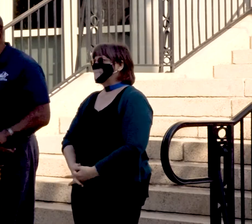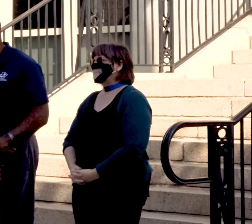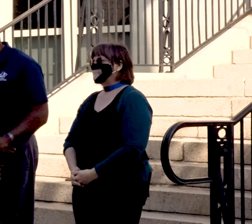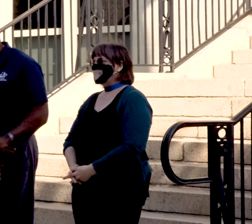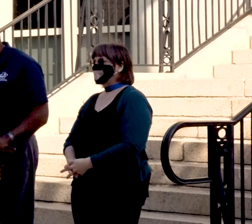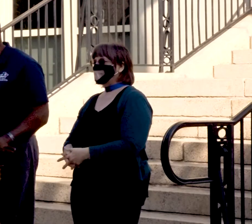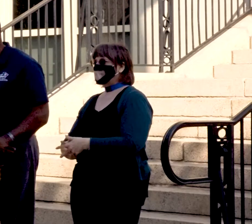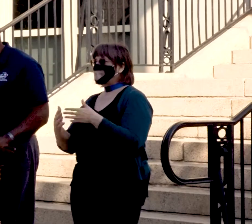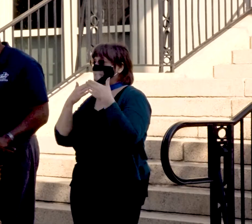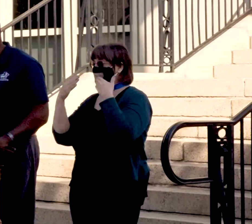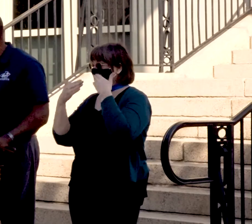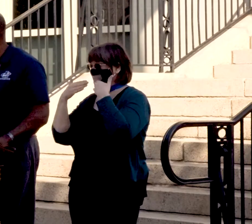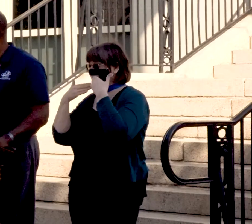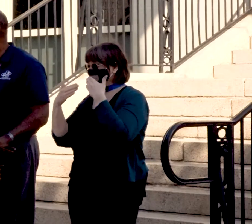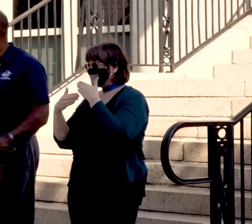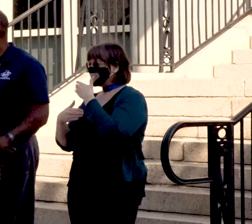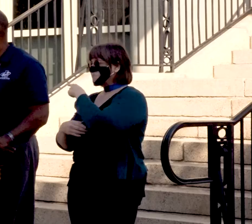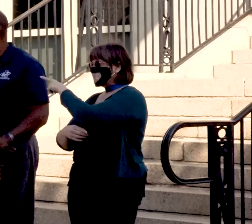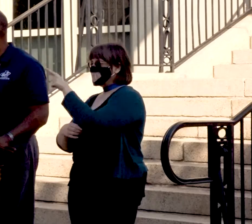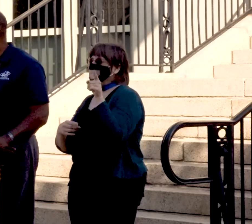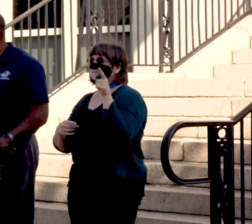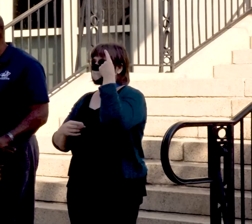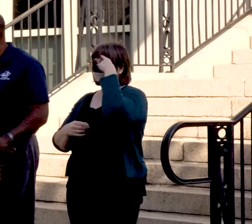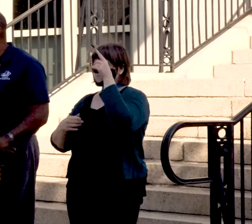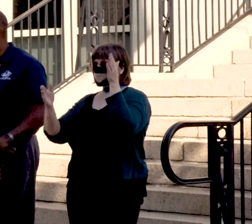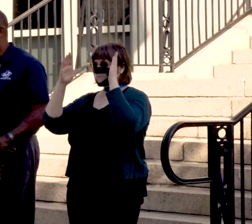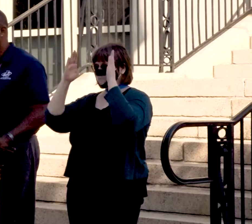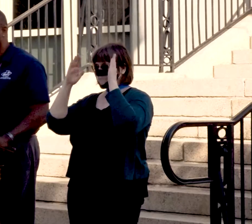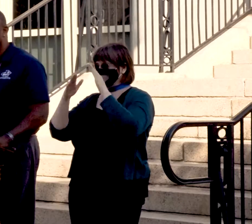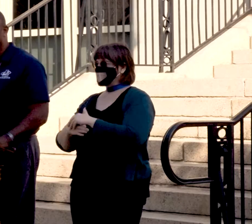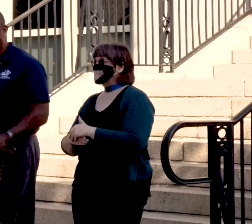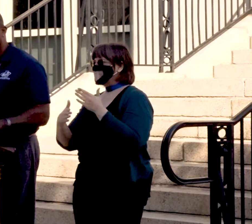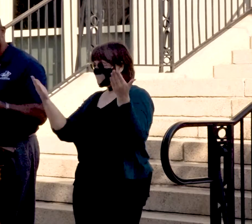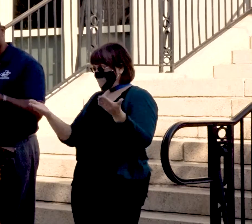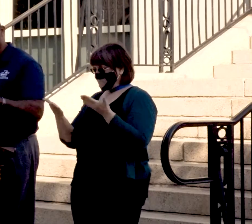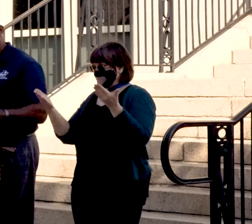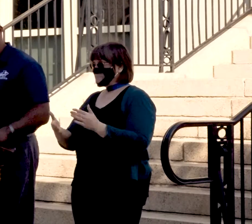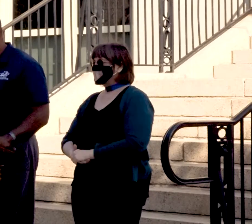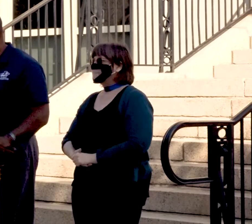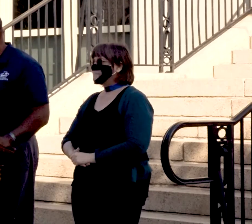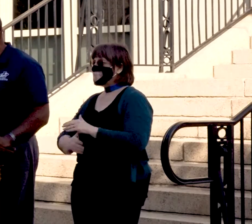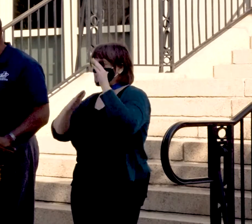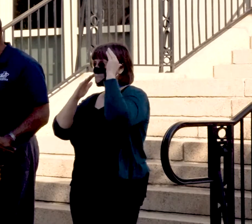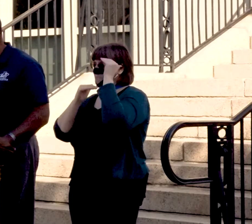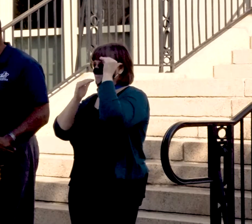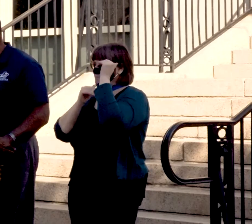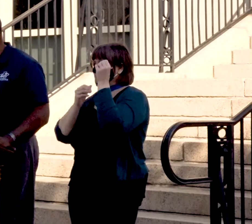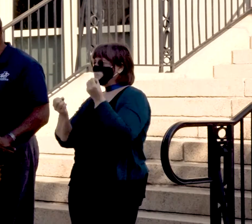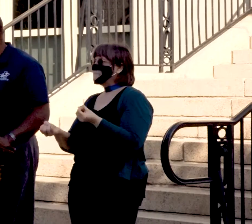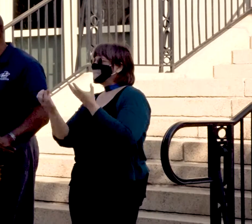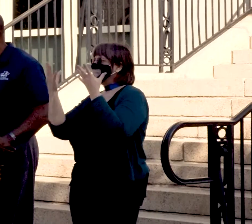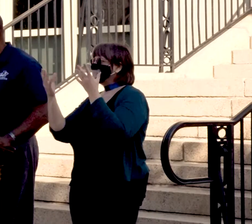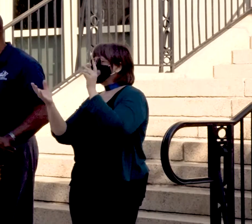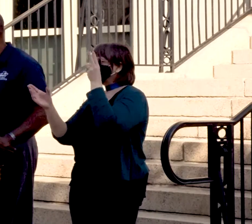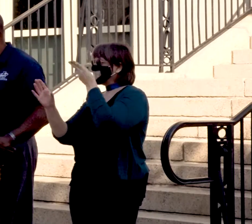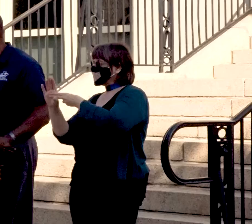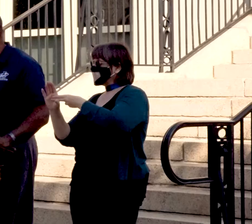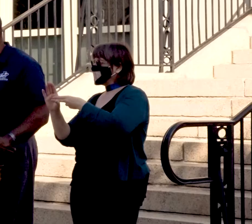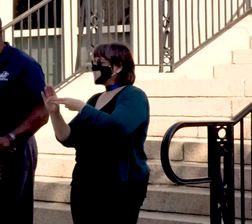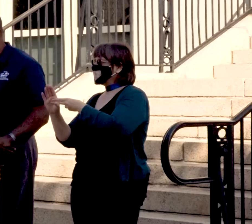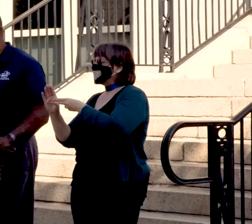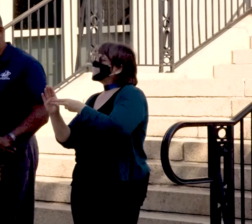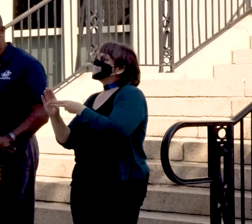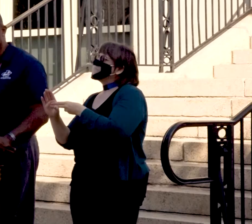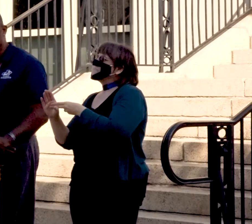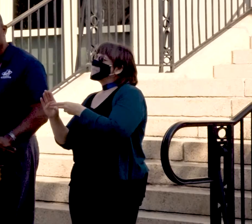I thank all of you for your attention, for being here. I hope that many of you join Mr. Stellato